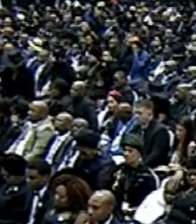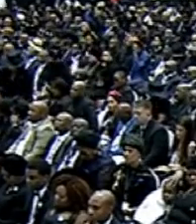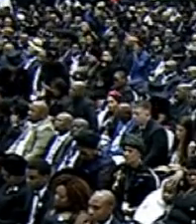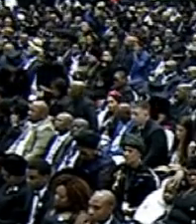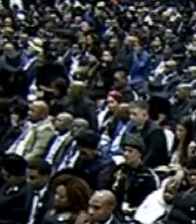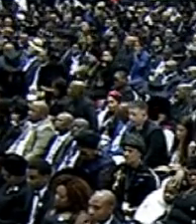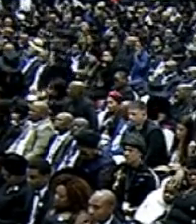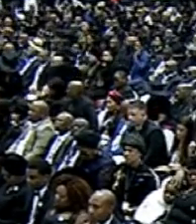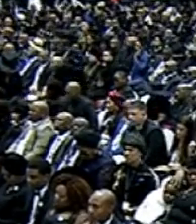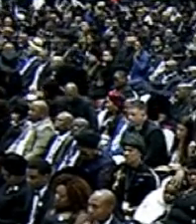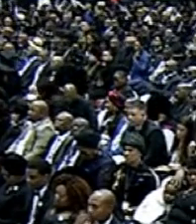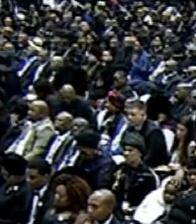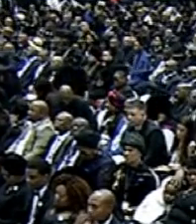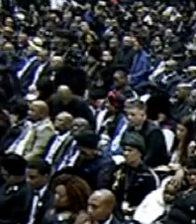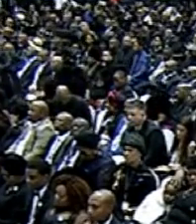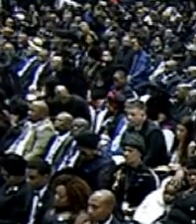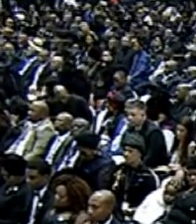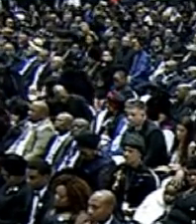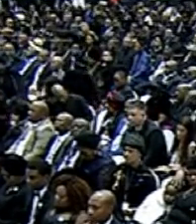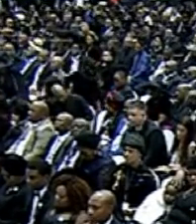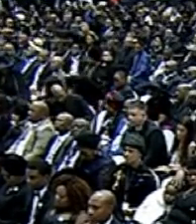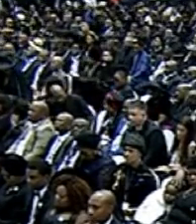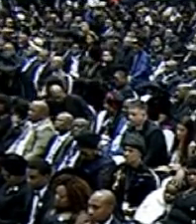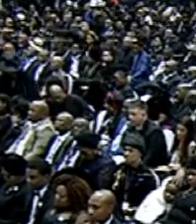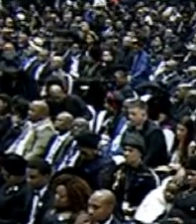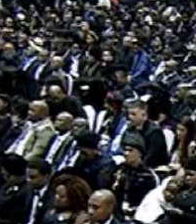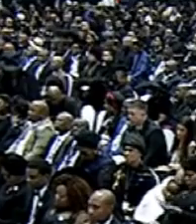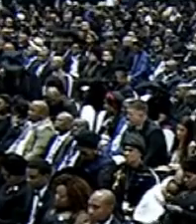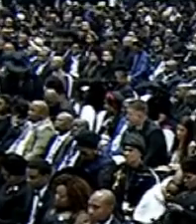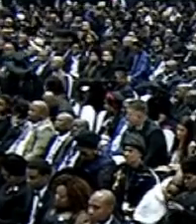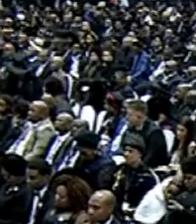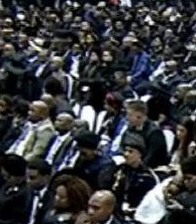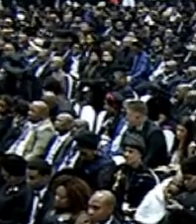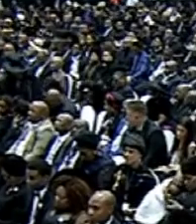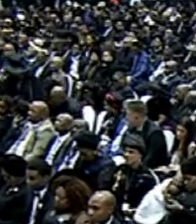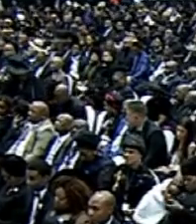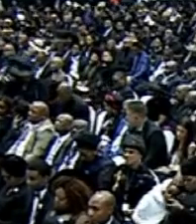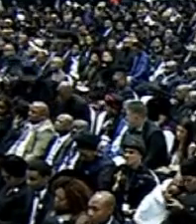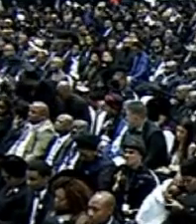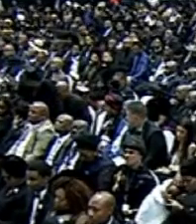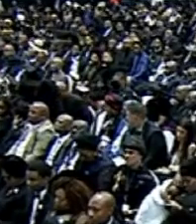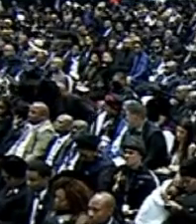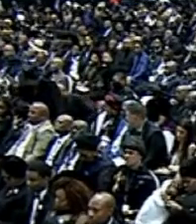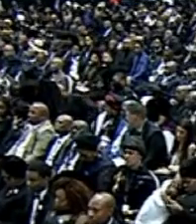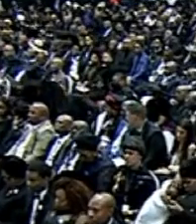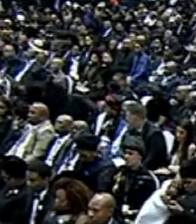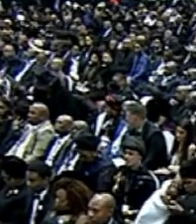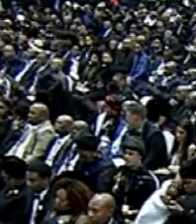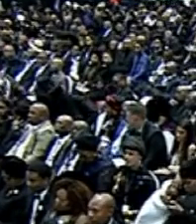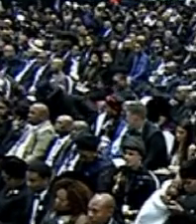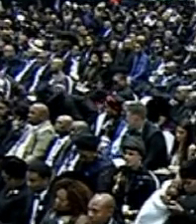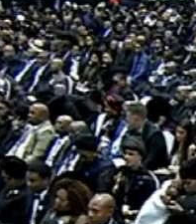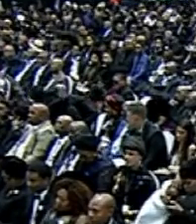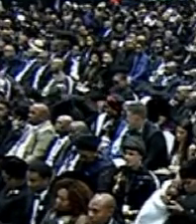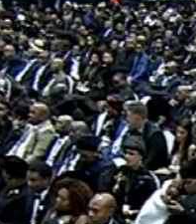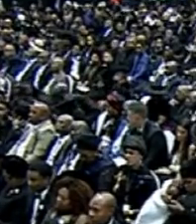Maponya for his illustrious contribution to the upliftment of our people and country. His